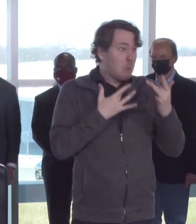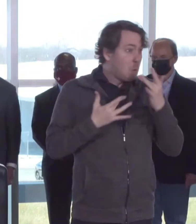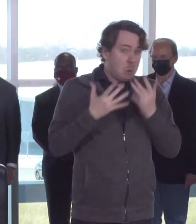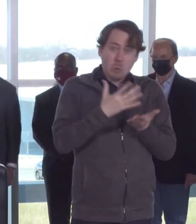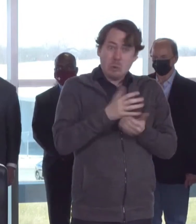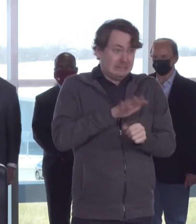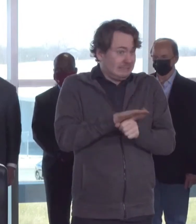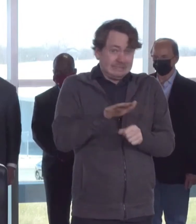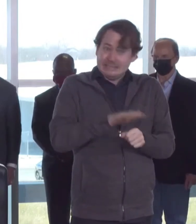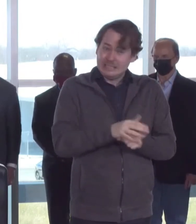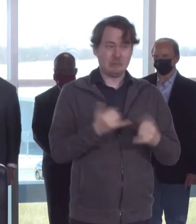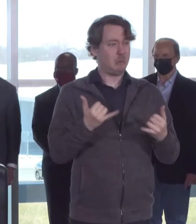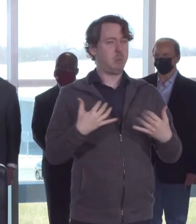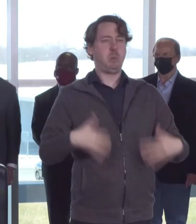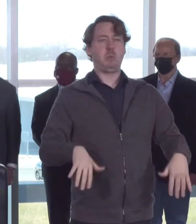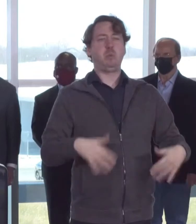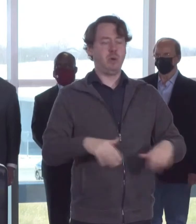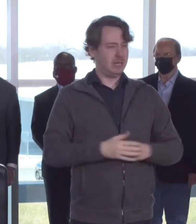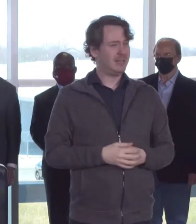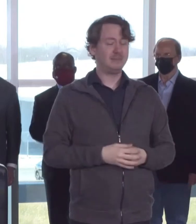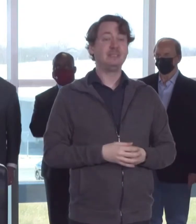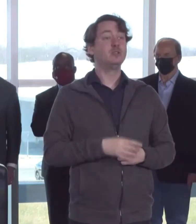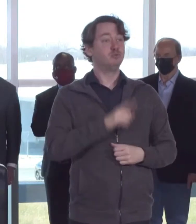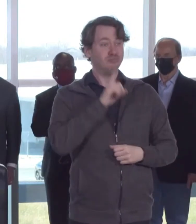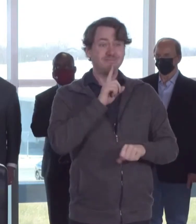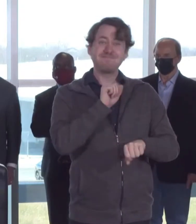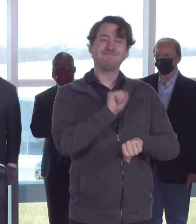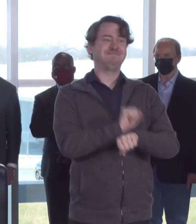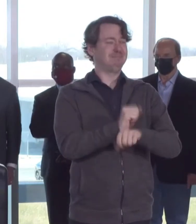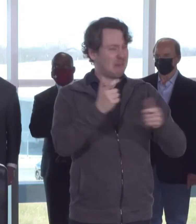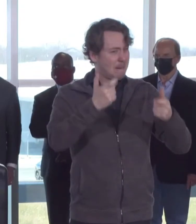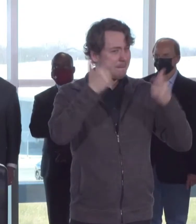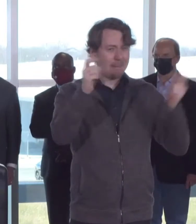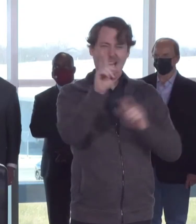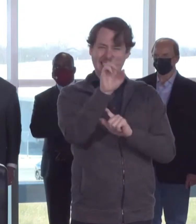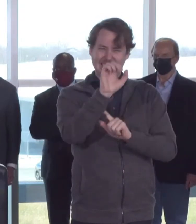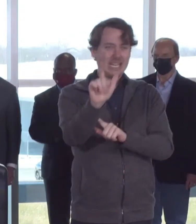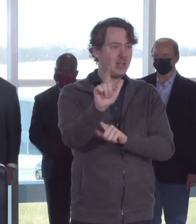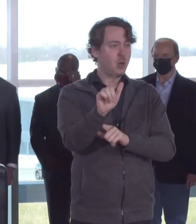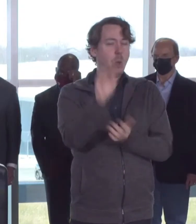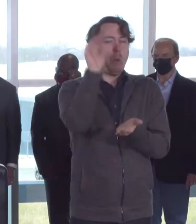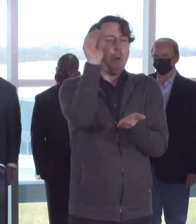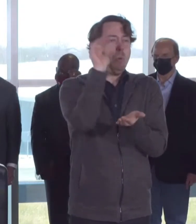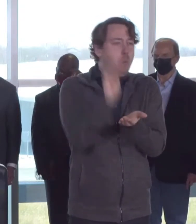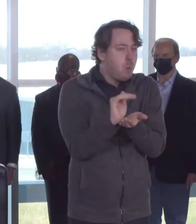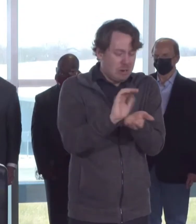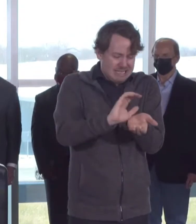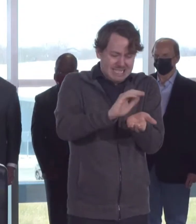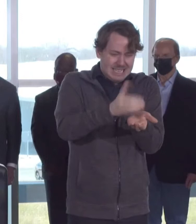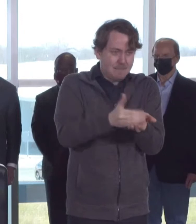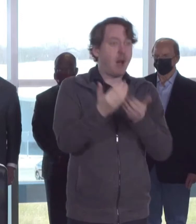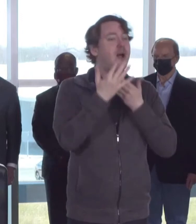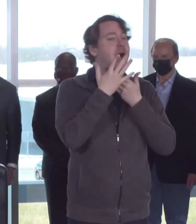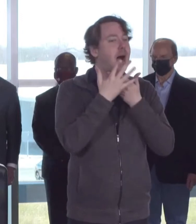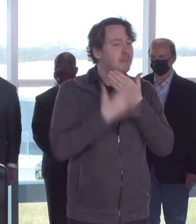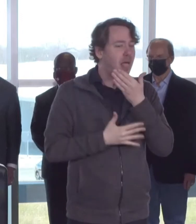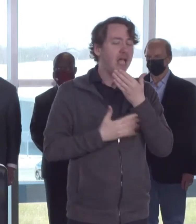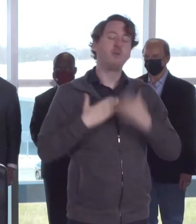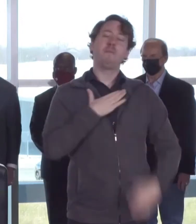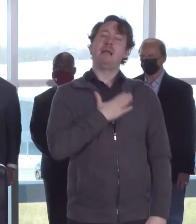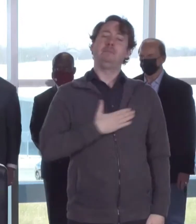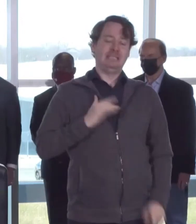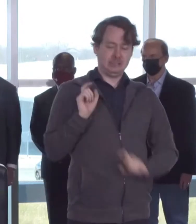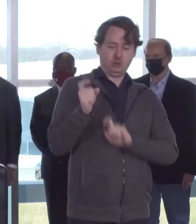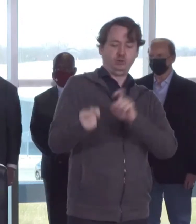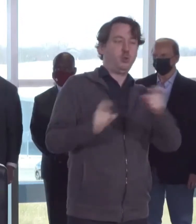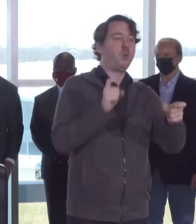now. And honestly, it's as big a deal as COVID is right now. We're very low on blood, so please do your part on that and